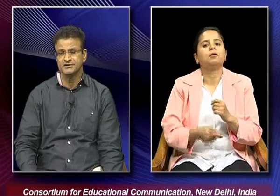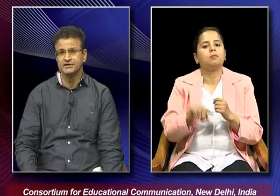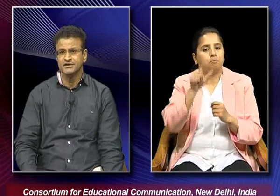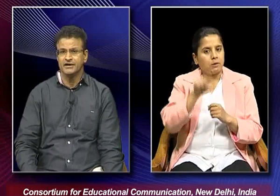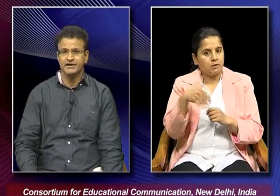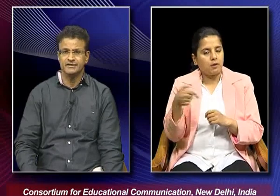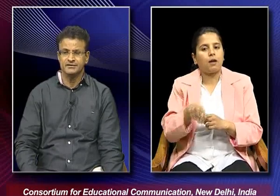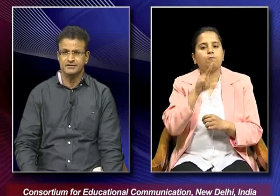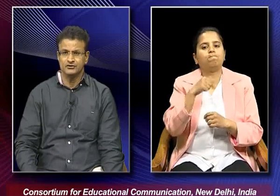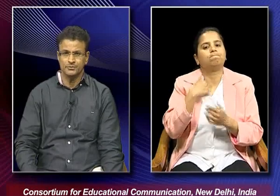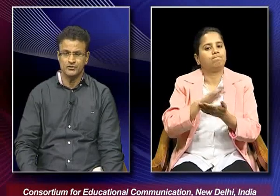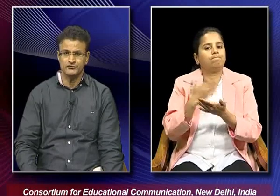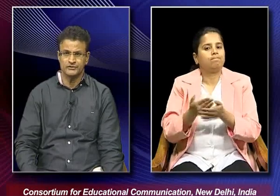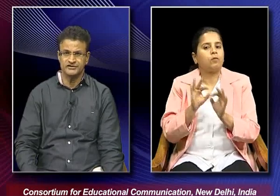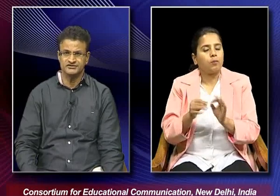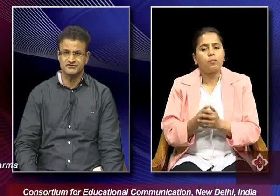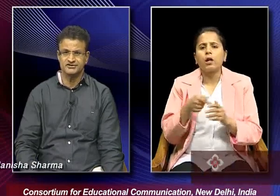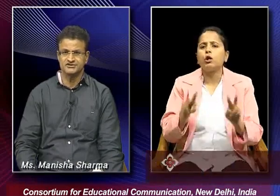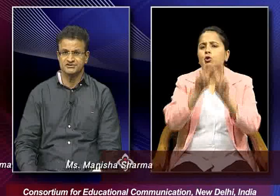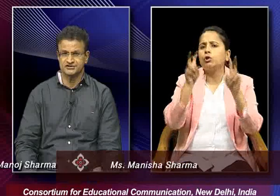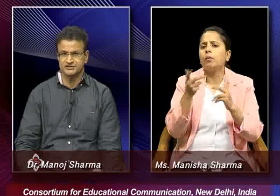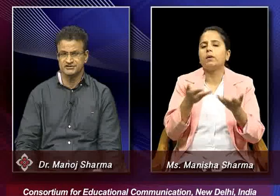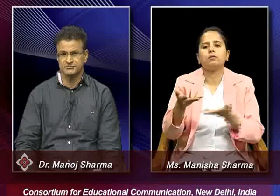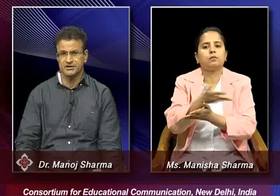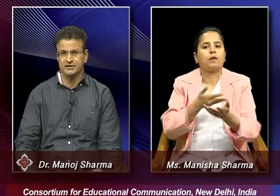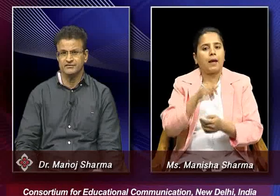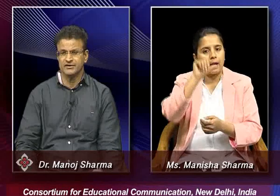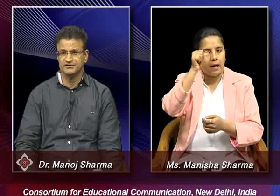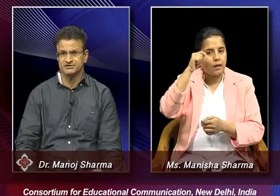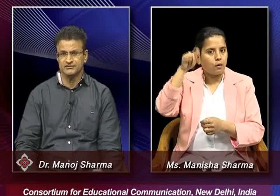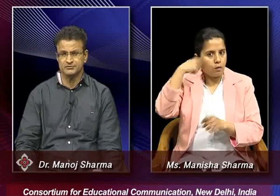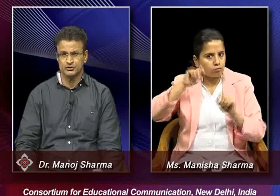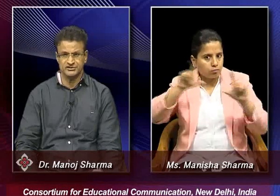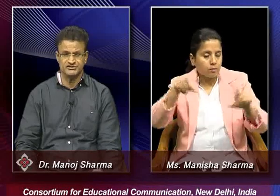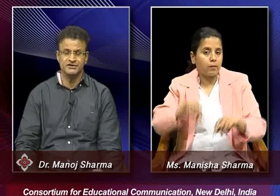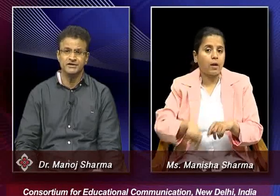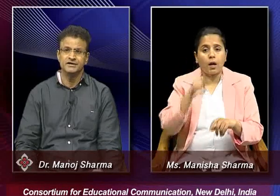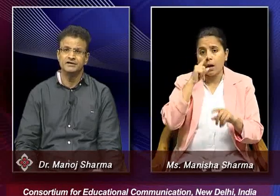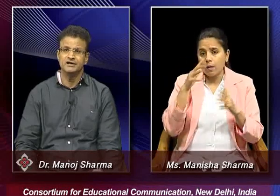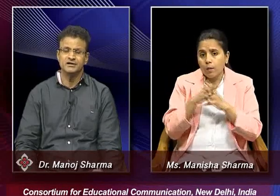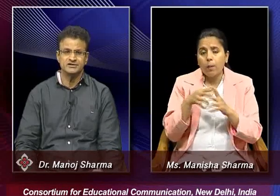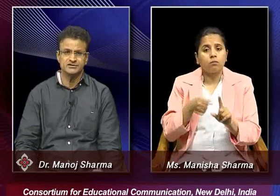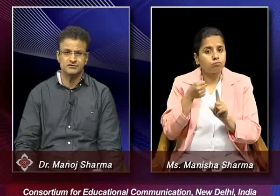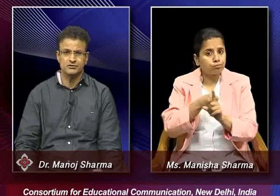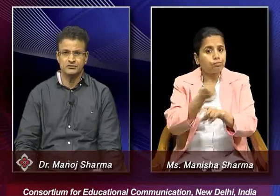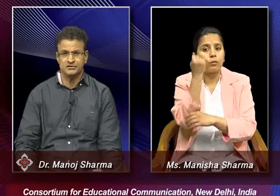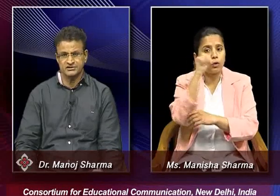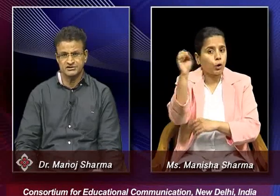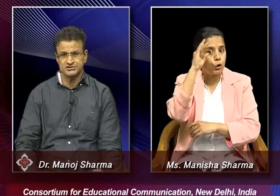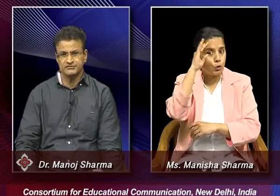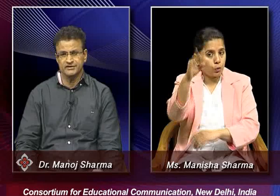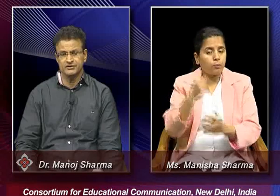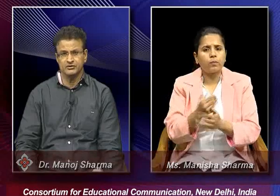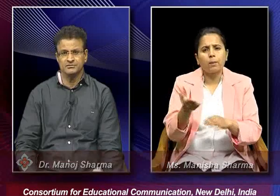expert. And the topic of today's discussion is Hindi cinema and feminist film theories. In the earlier lecture on